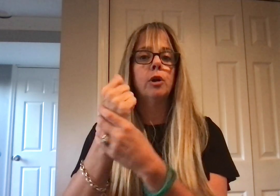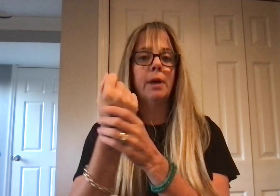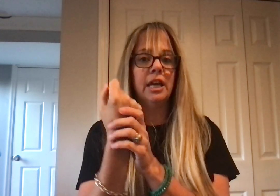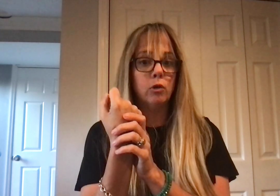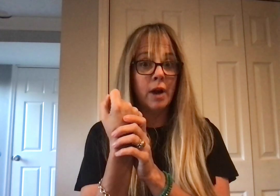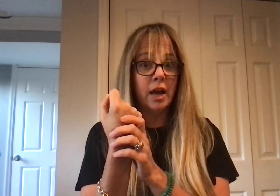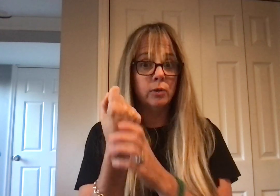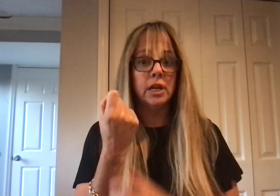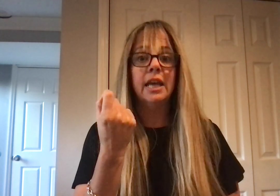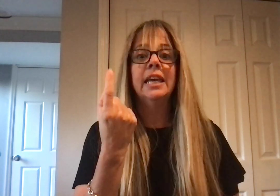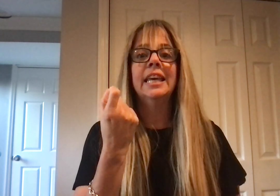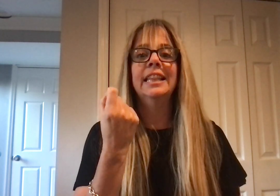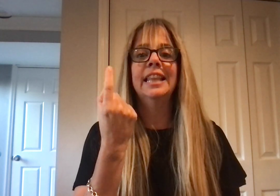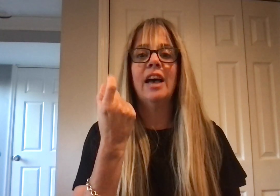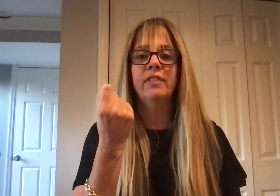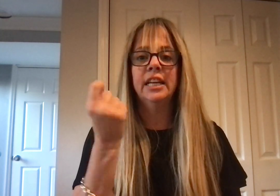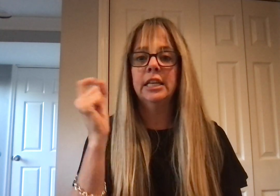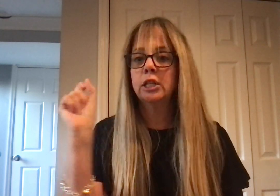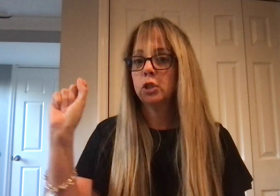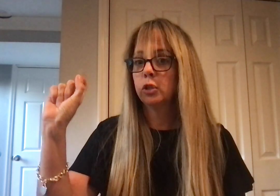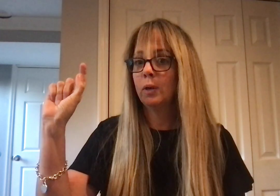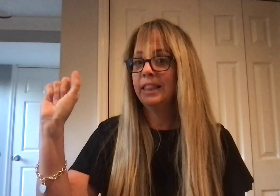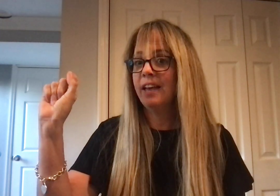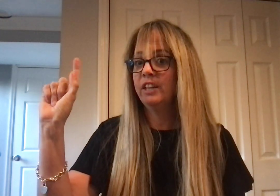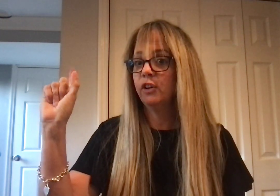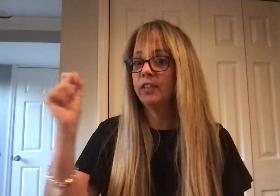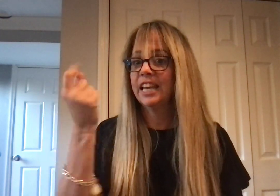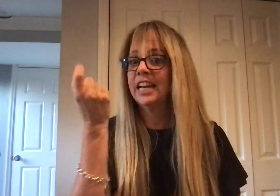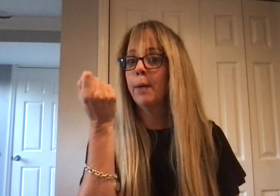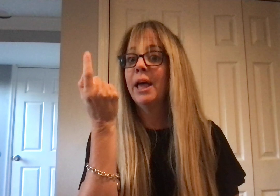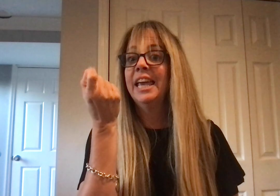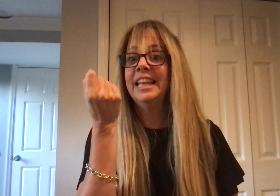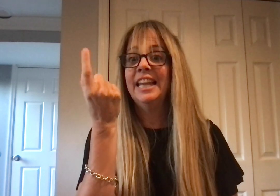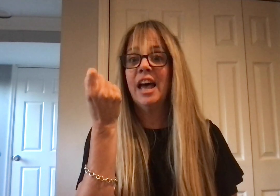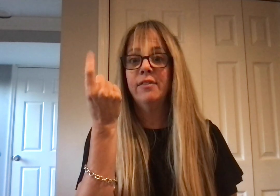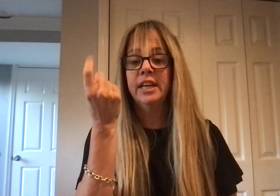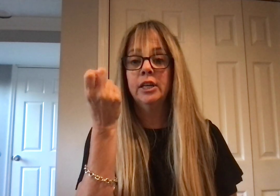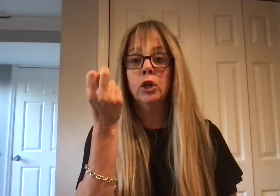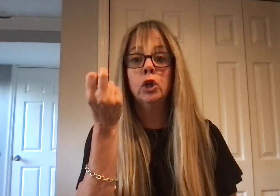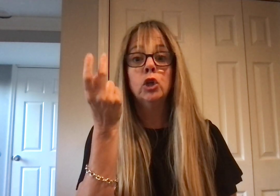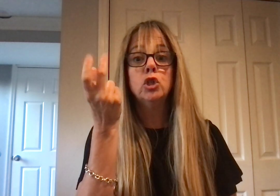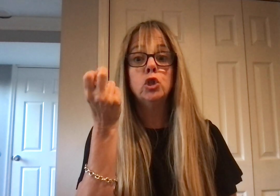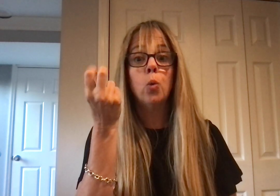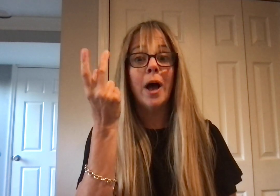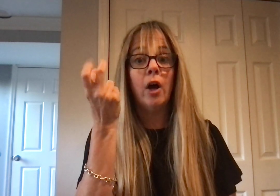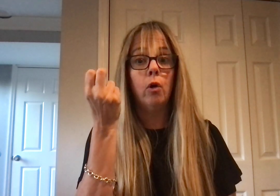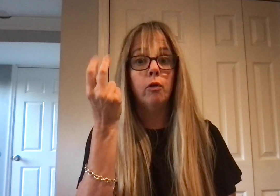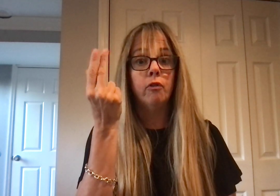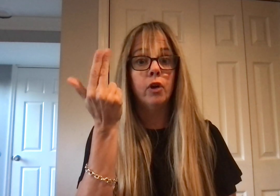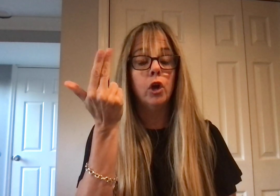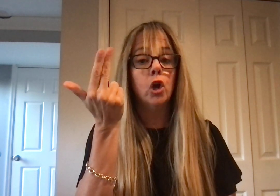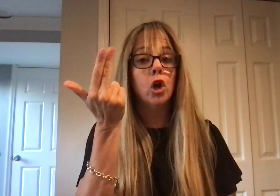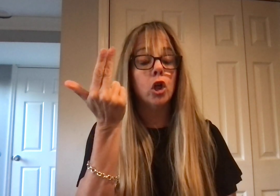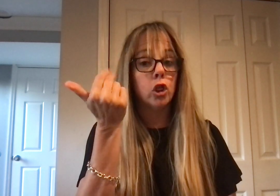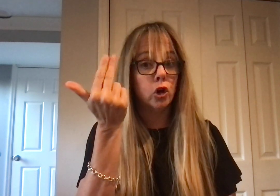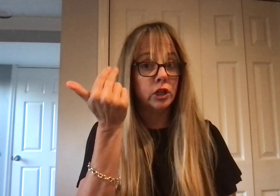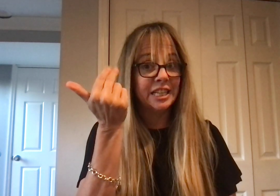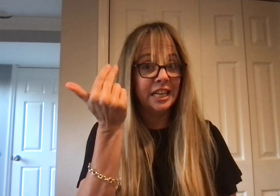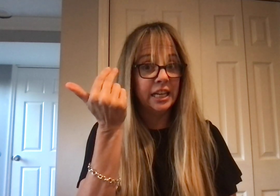hand around. 11, so 11, you're flicking it up. 11, 12, 13,